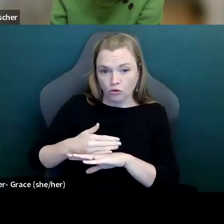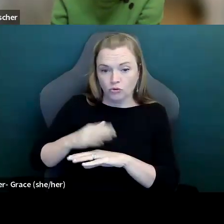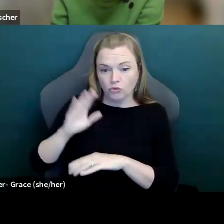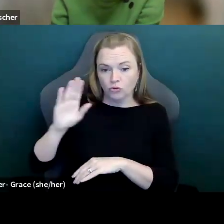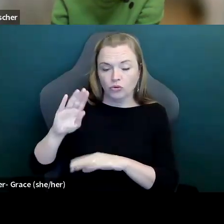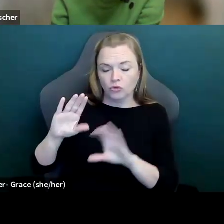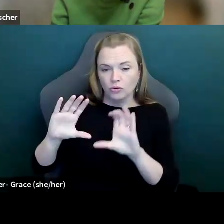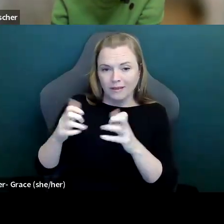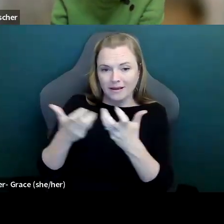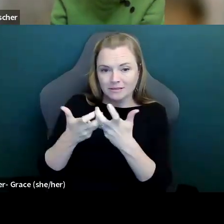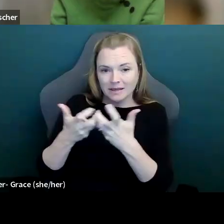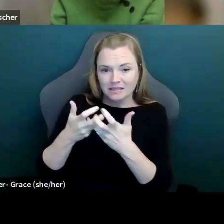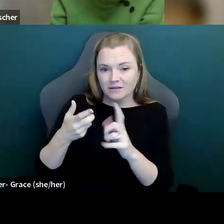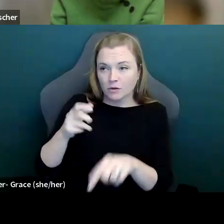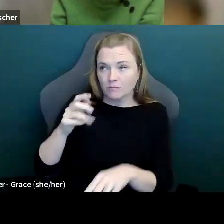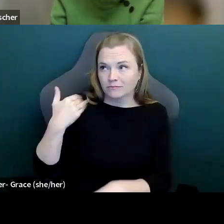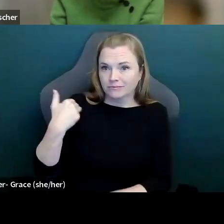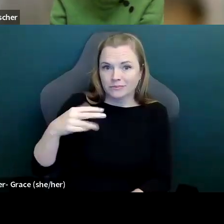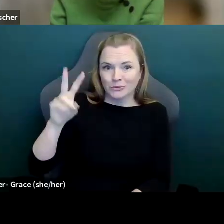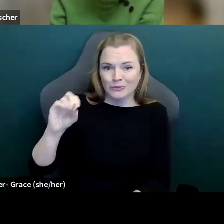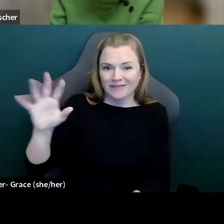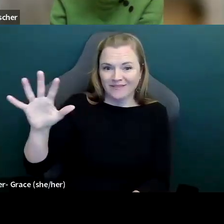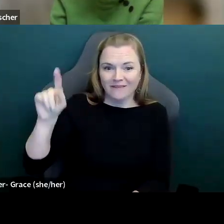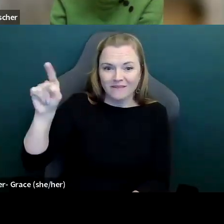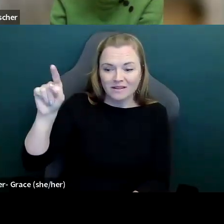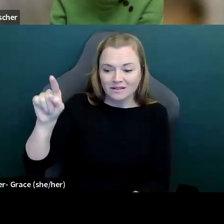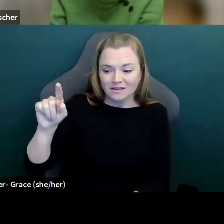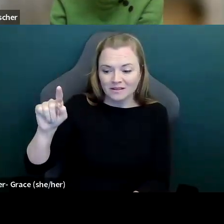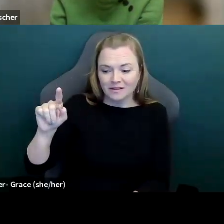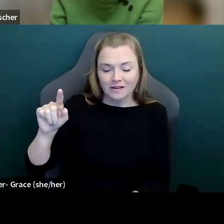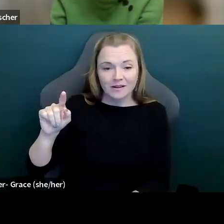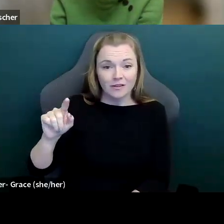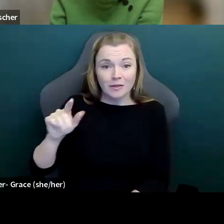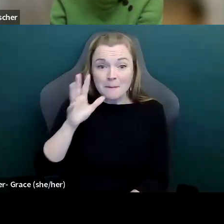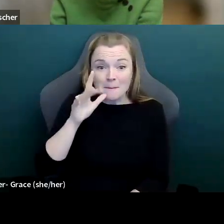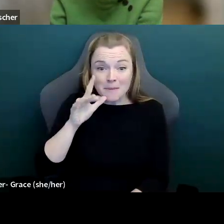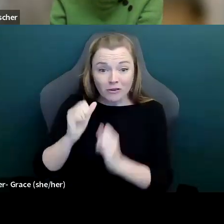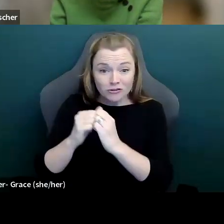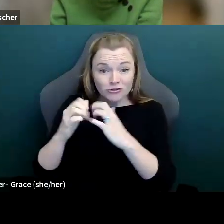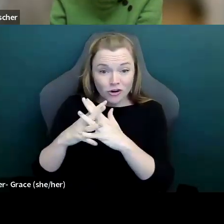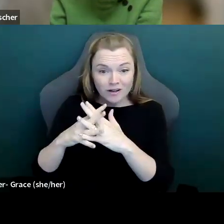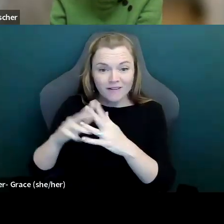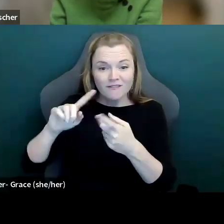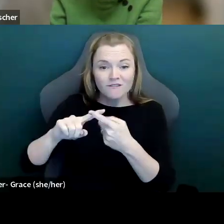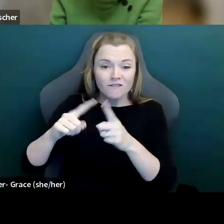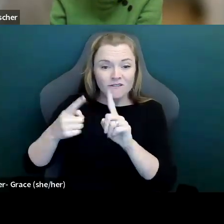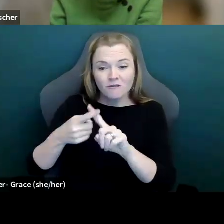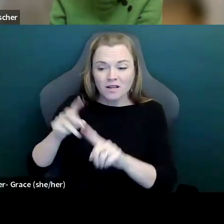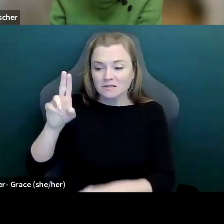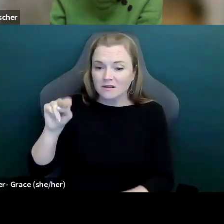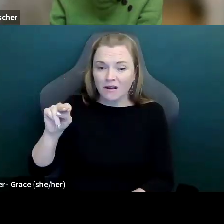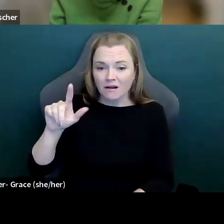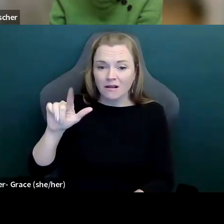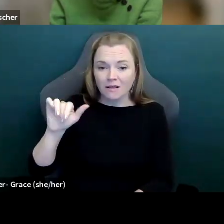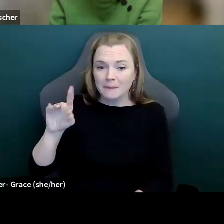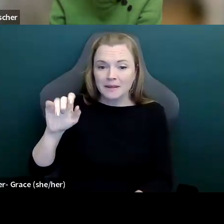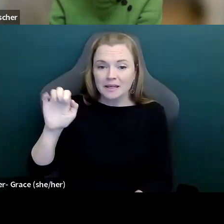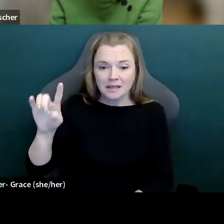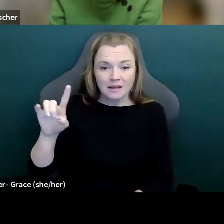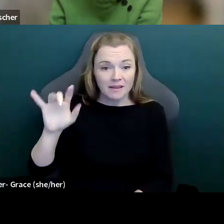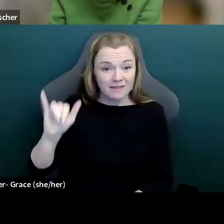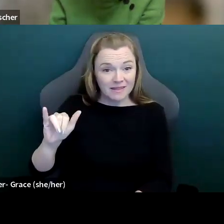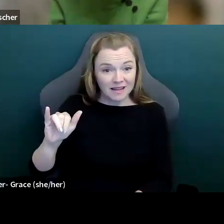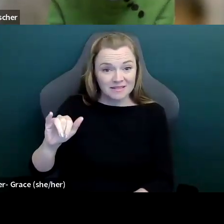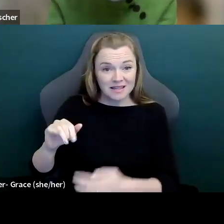from 2005, the mother started Friends Unlimited, which meets the third Saturday of